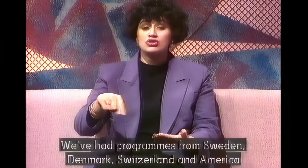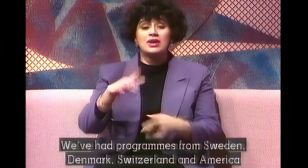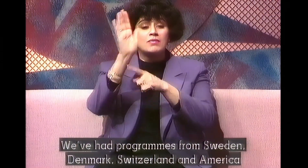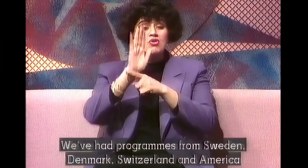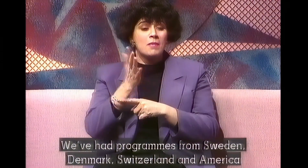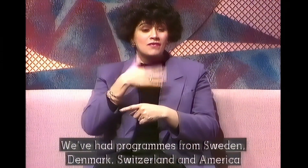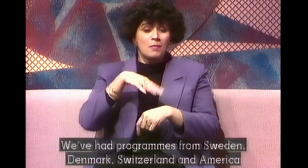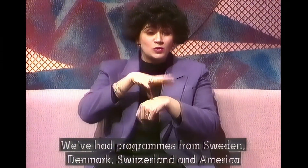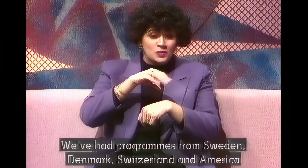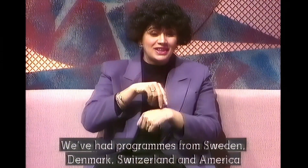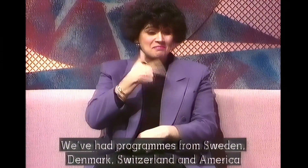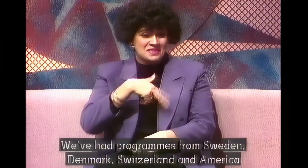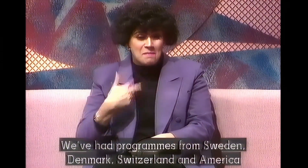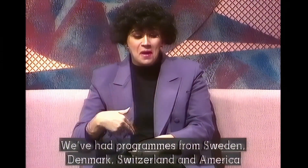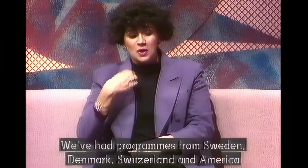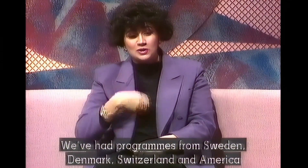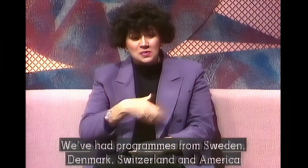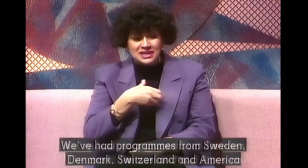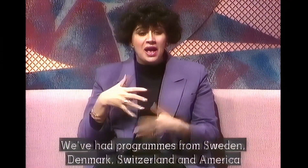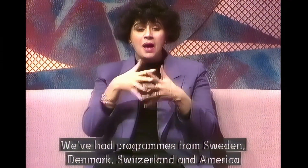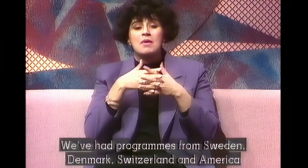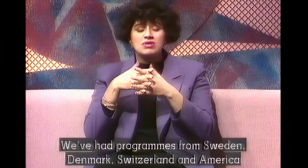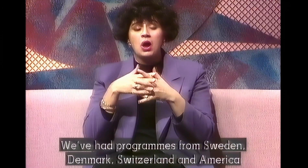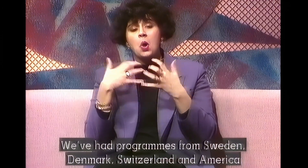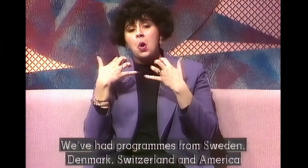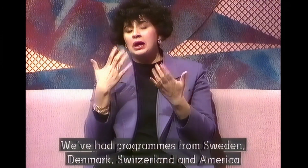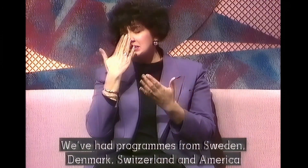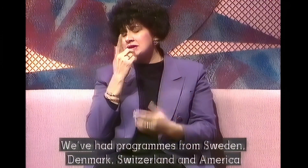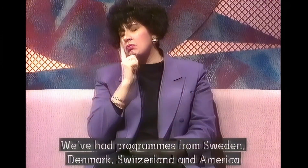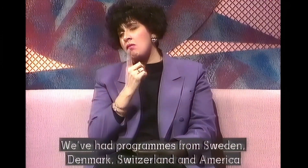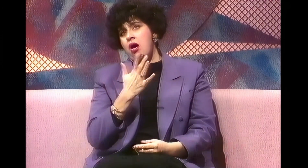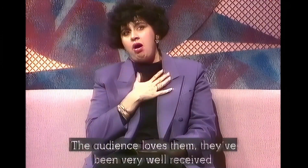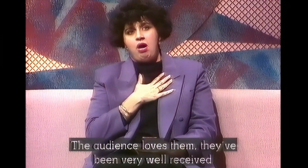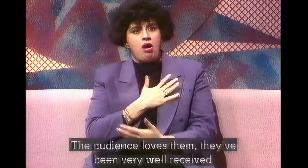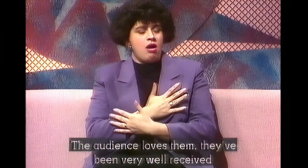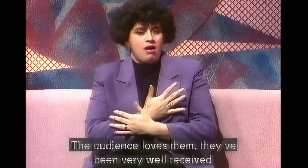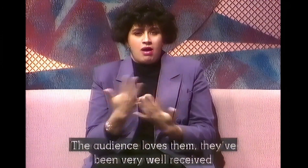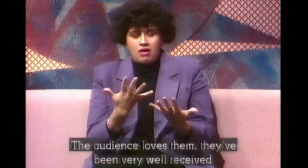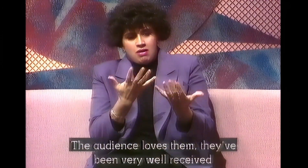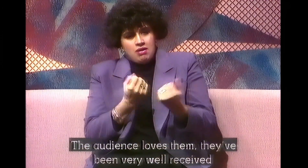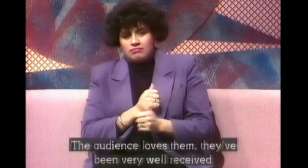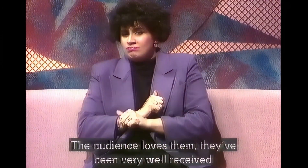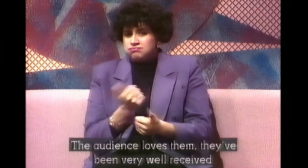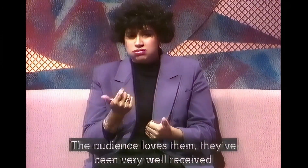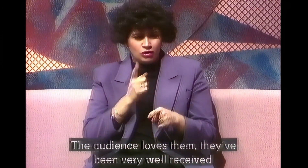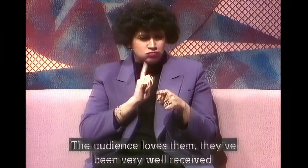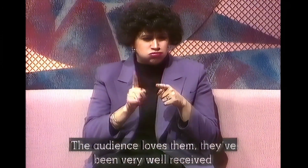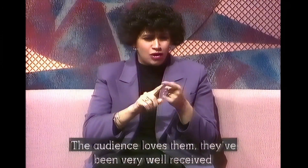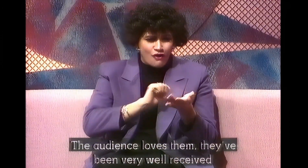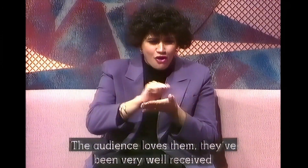Over the year, we've had programs from Sweden, Denmark, Switzerland and America. The audience seems to love them and they've been very well